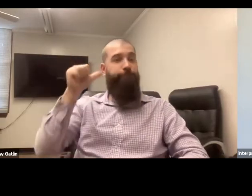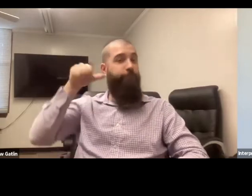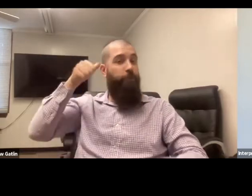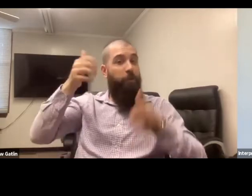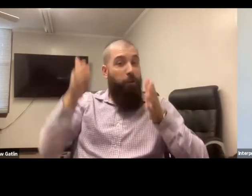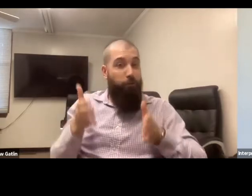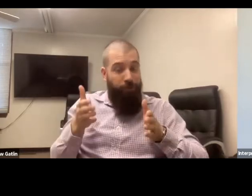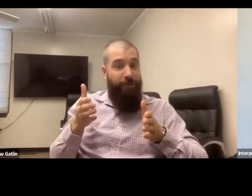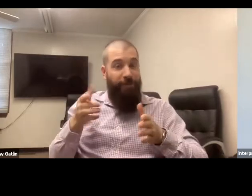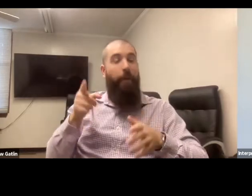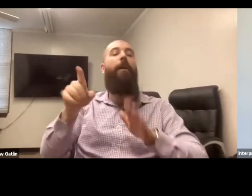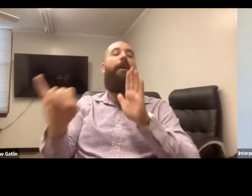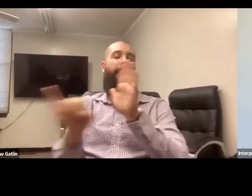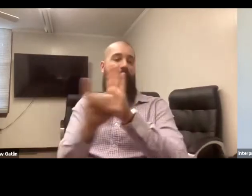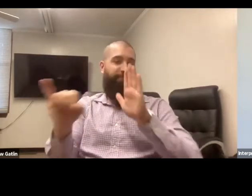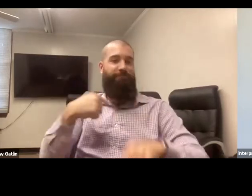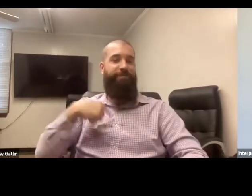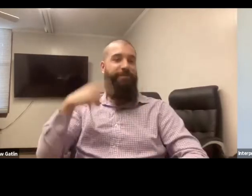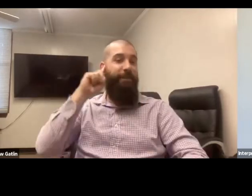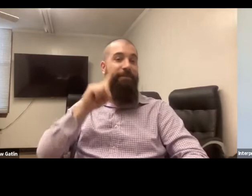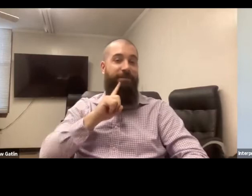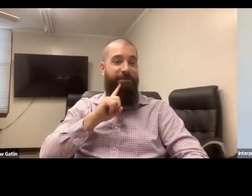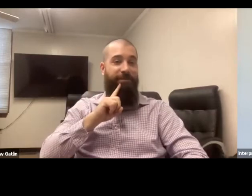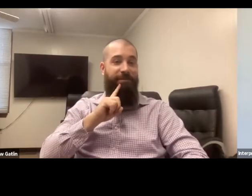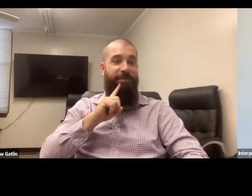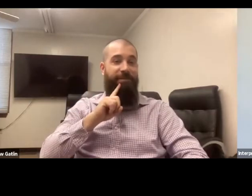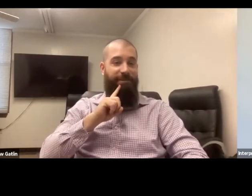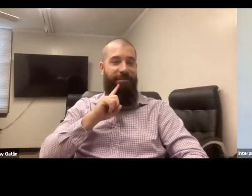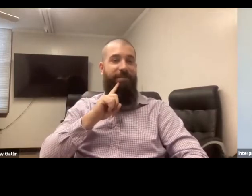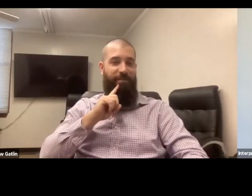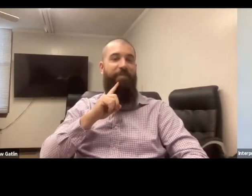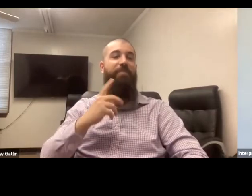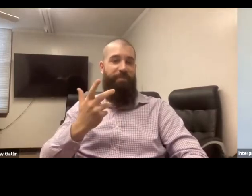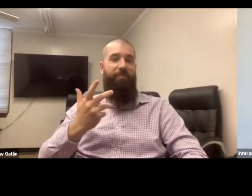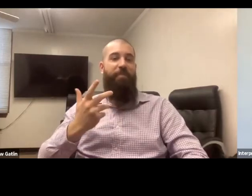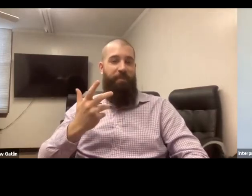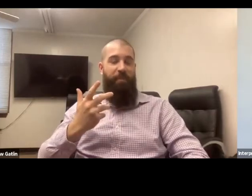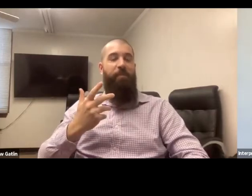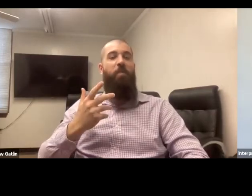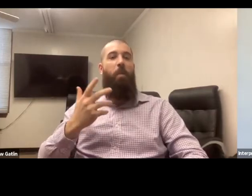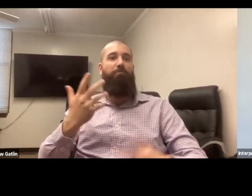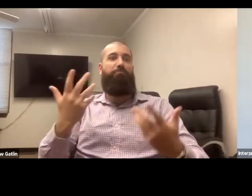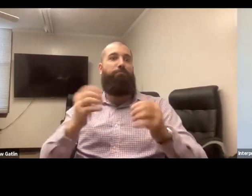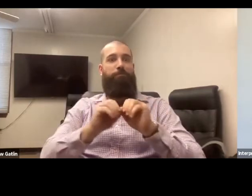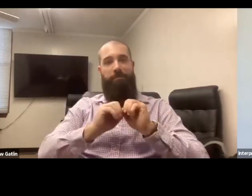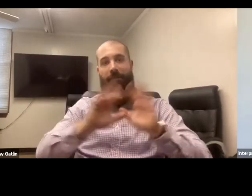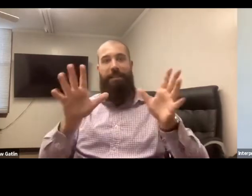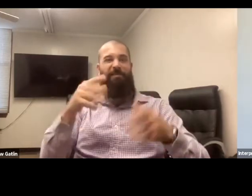wouldn't respond. And so they brought me to the audiologist, and they recognized that I was deaf, identified me as